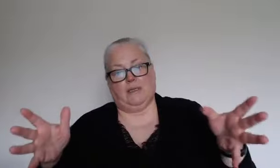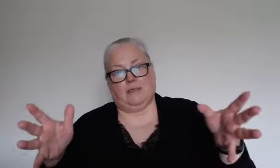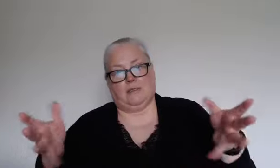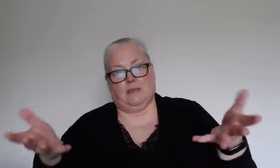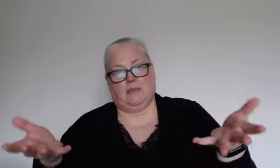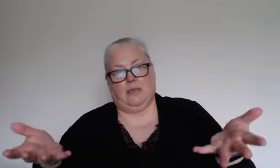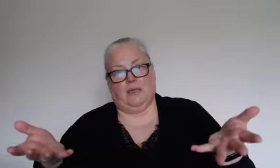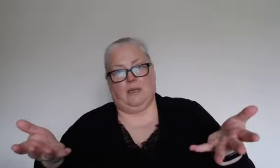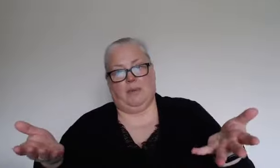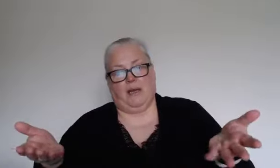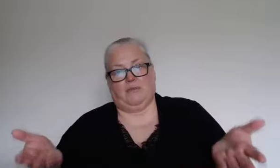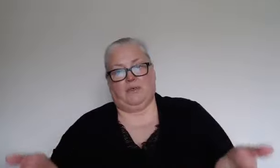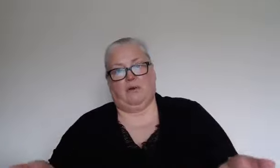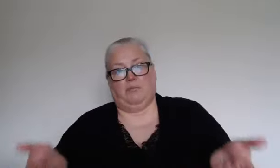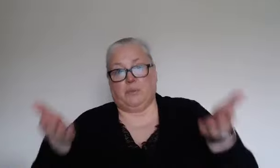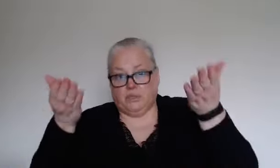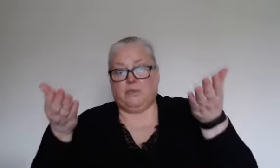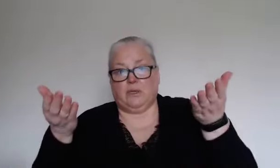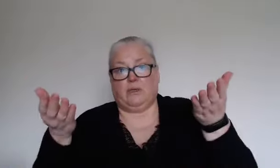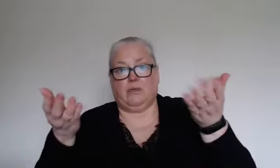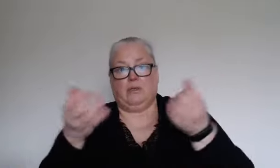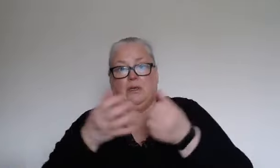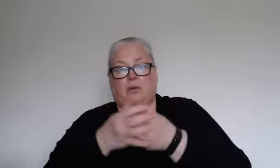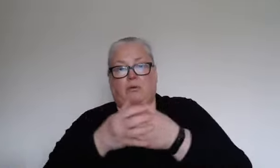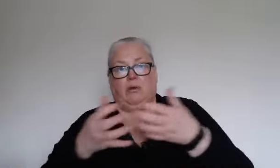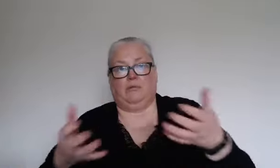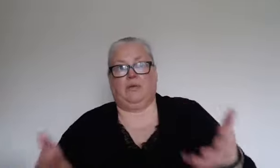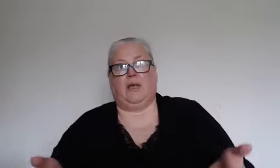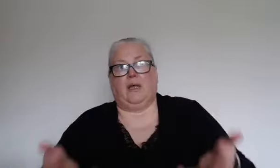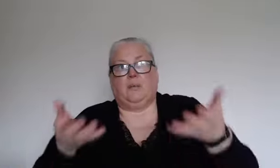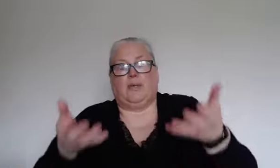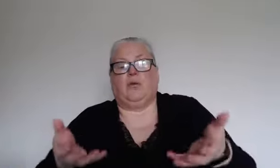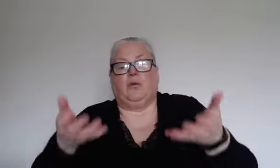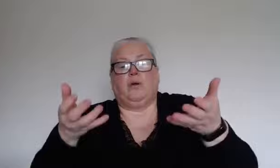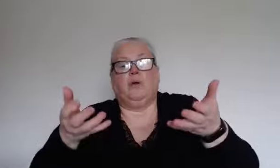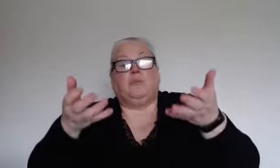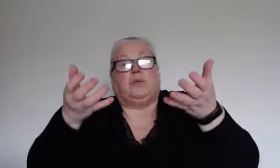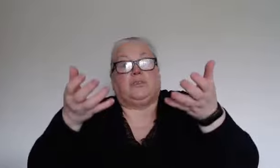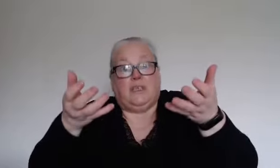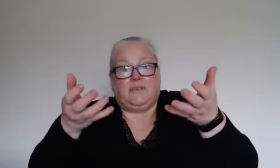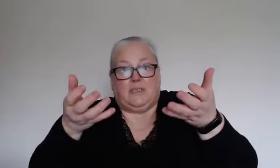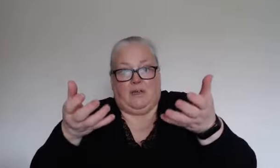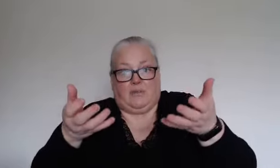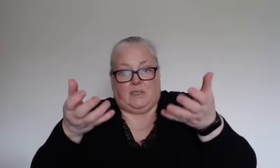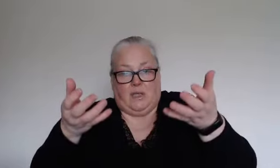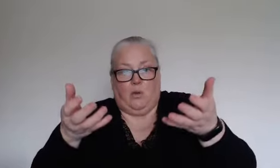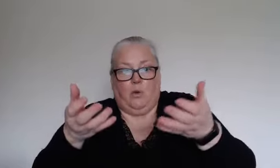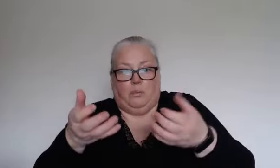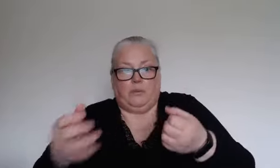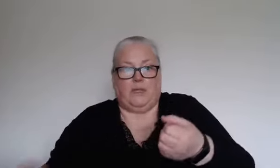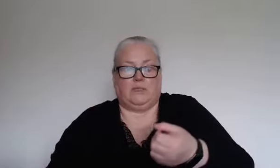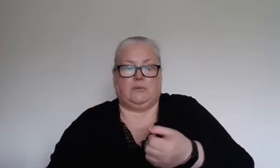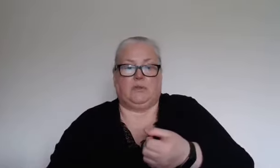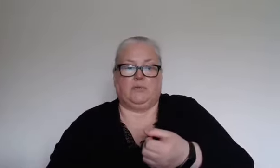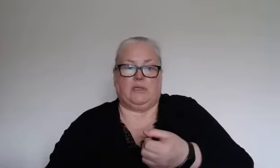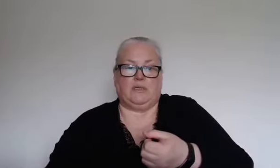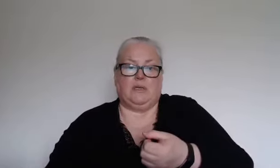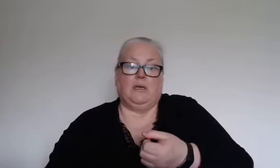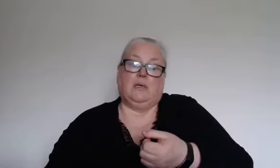has the benefit of producing, of helping your productivity levels. They go up, they do increase. So